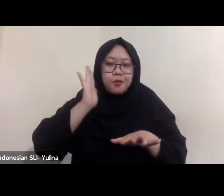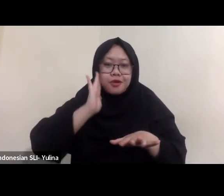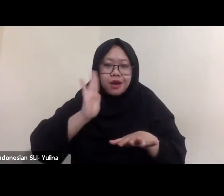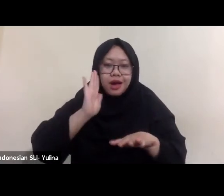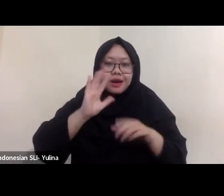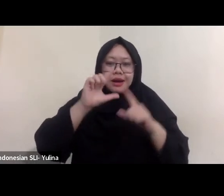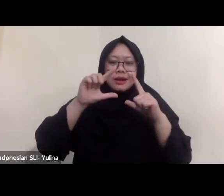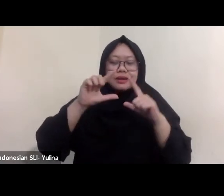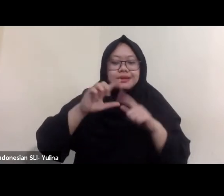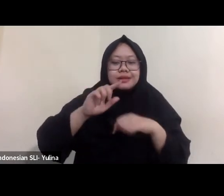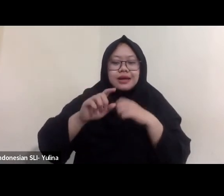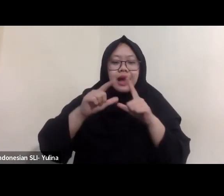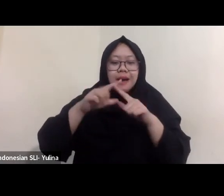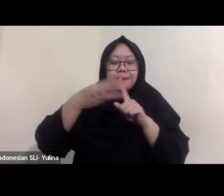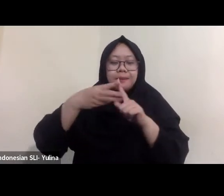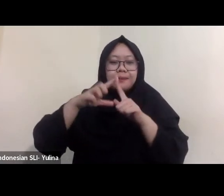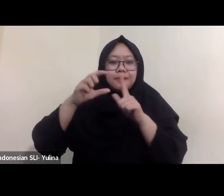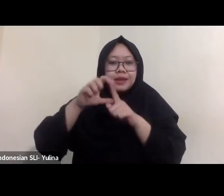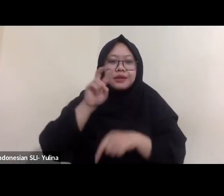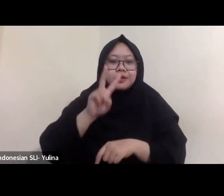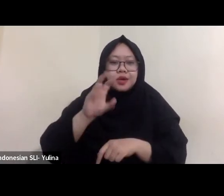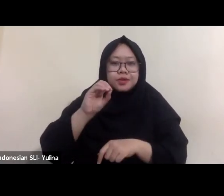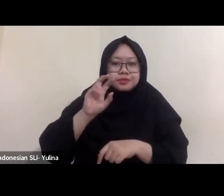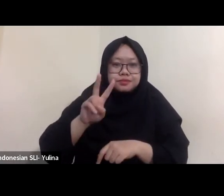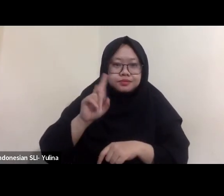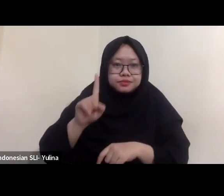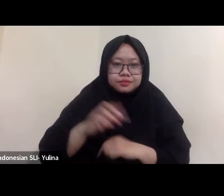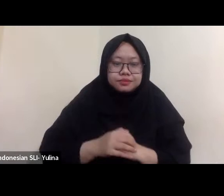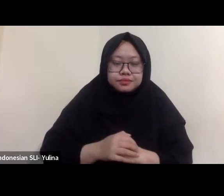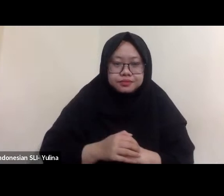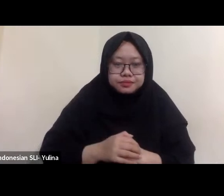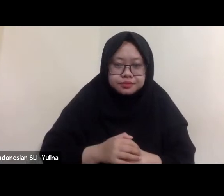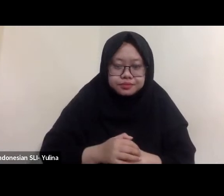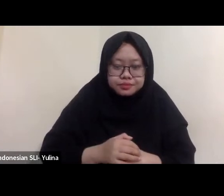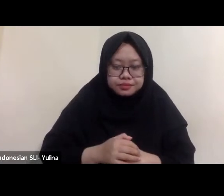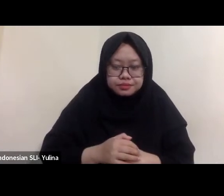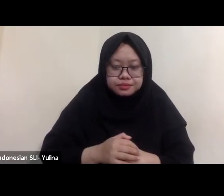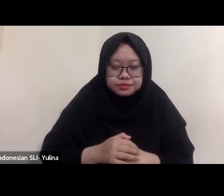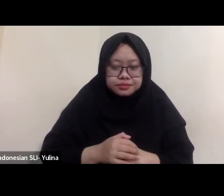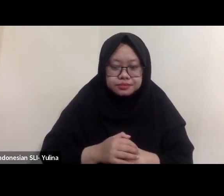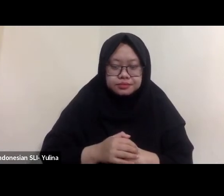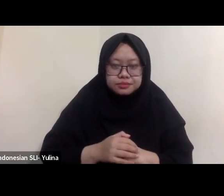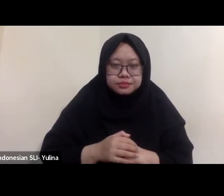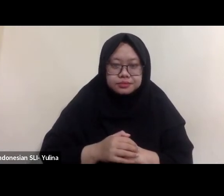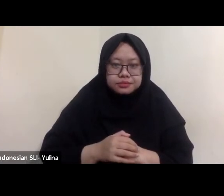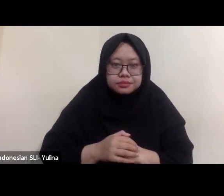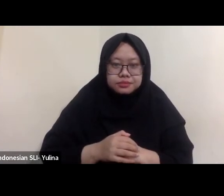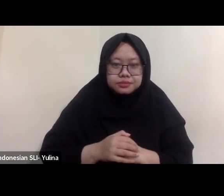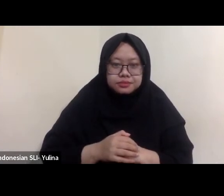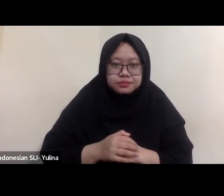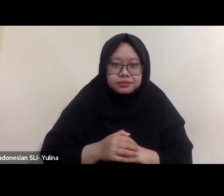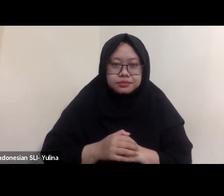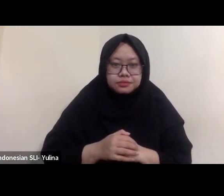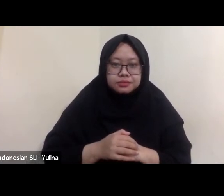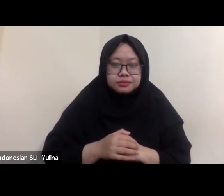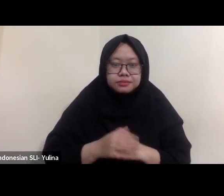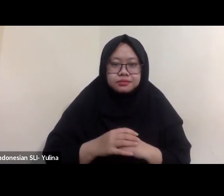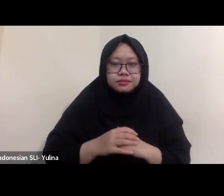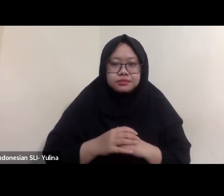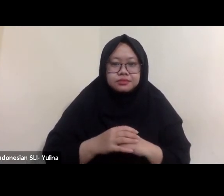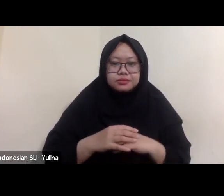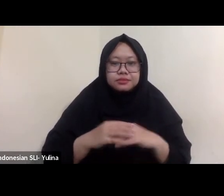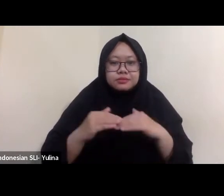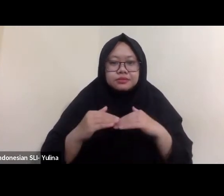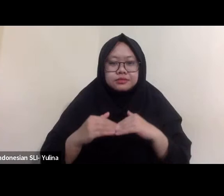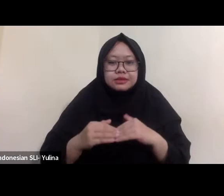Our overall focus on the agenda of the Education Working Group led by Ministry of Education, Culture, and Research and